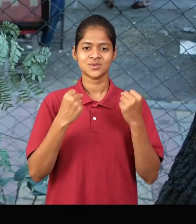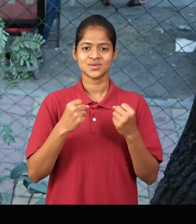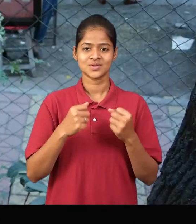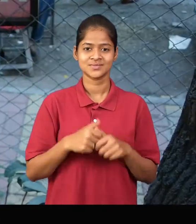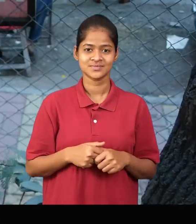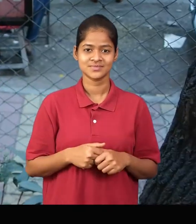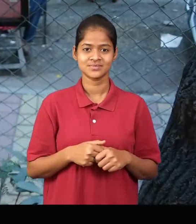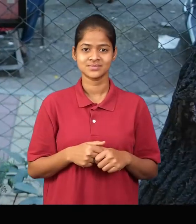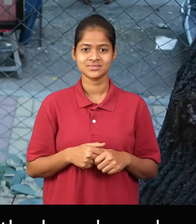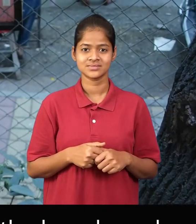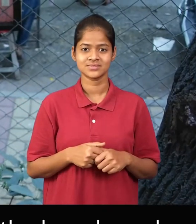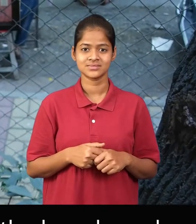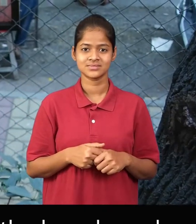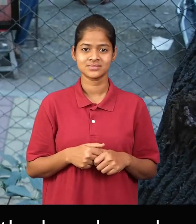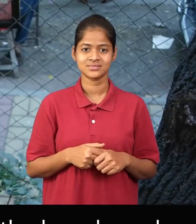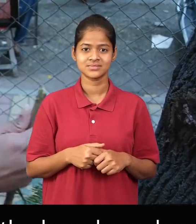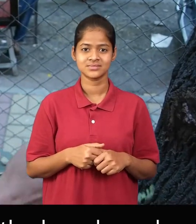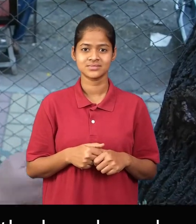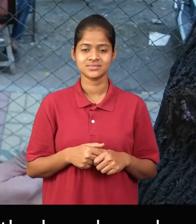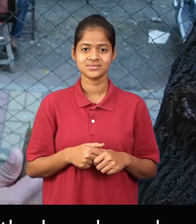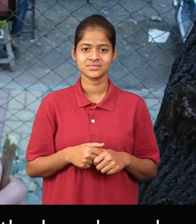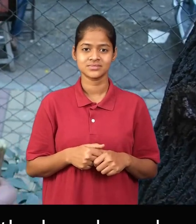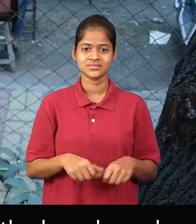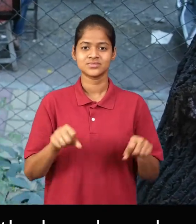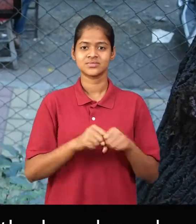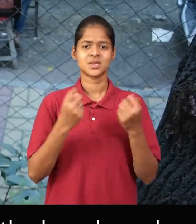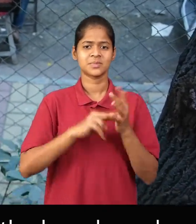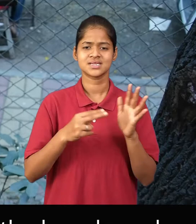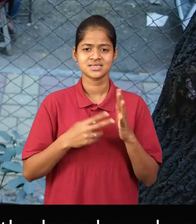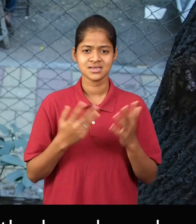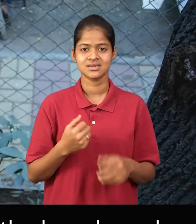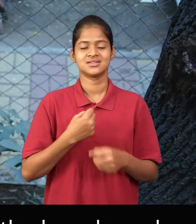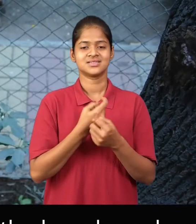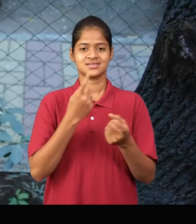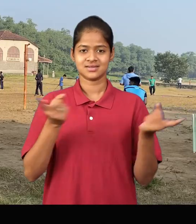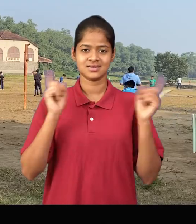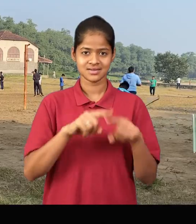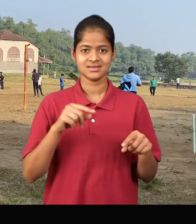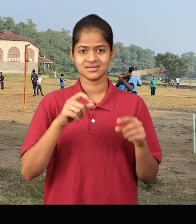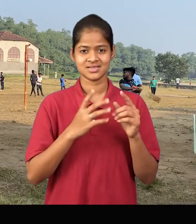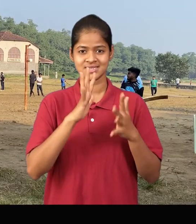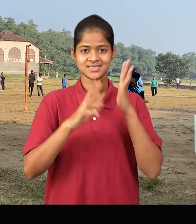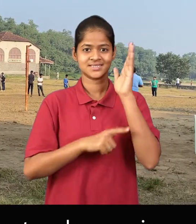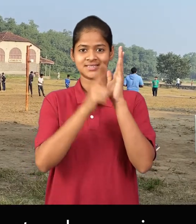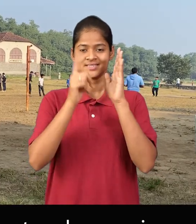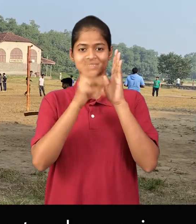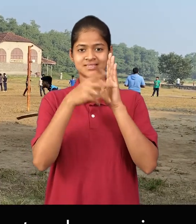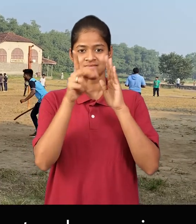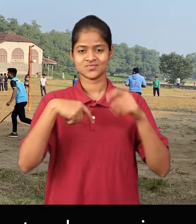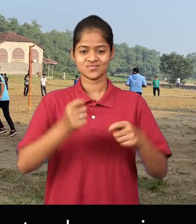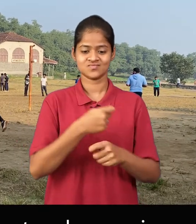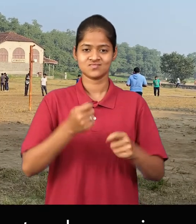it. Break Gardener Gardener had to break the long branches. Come Come